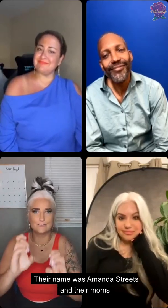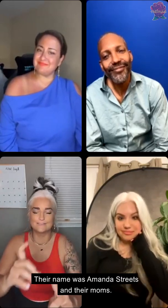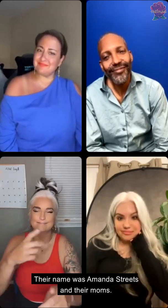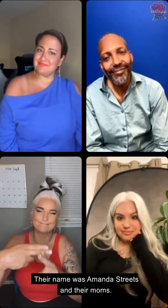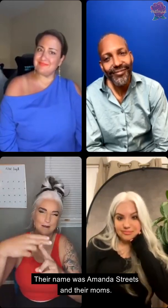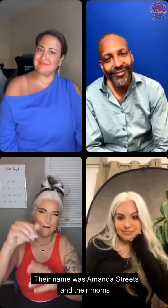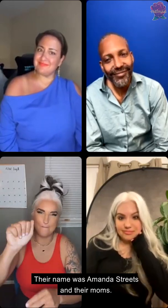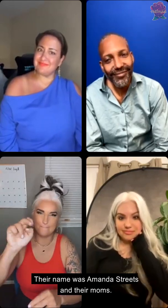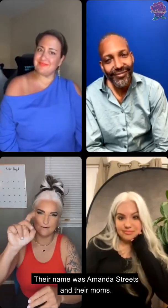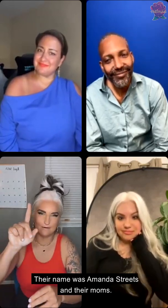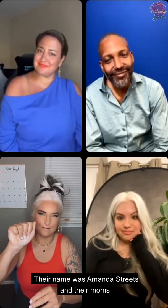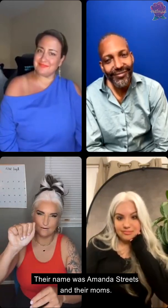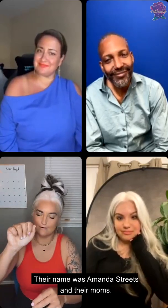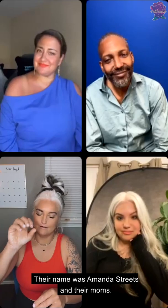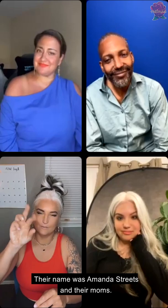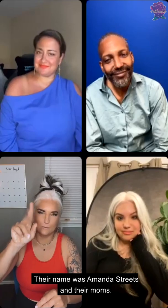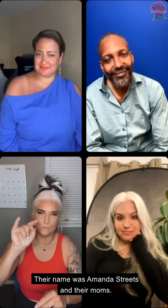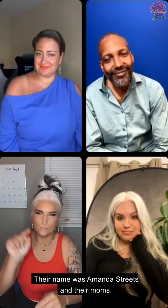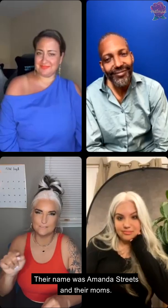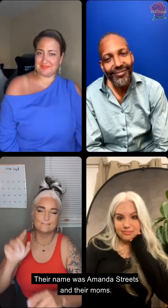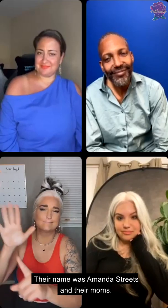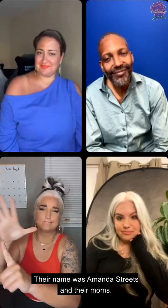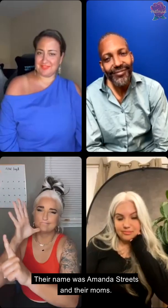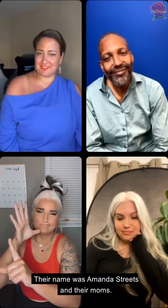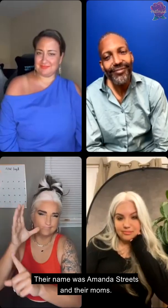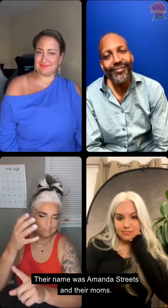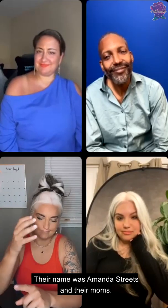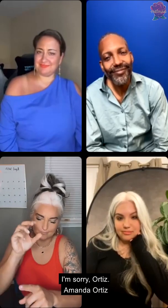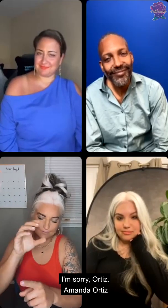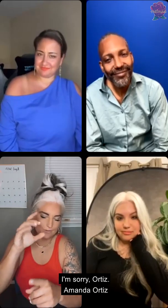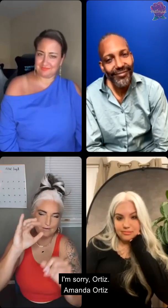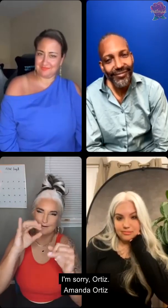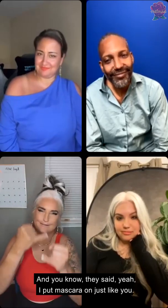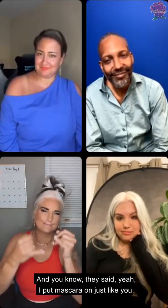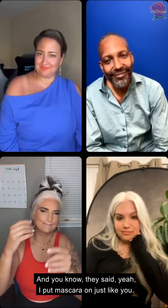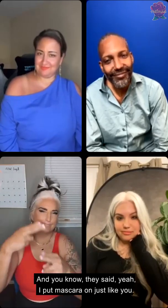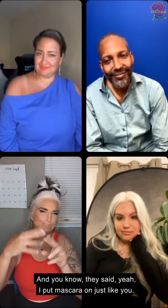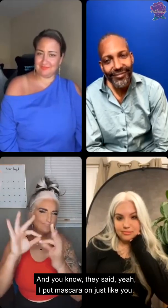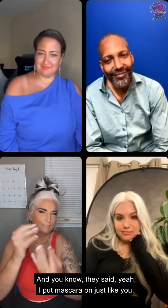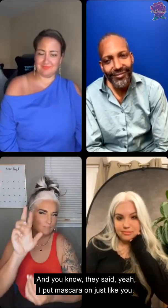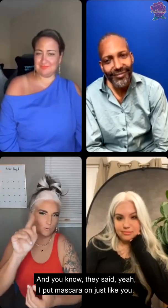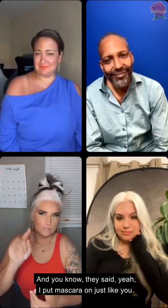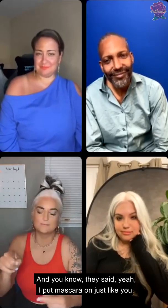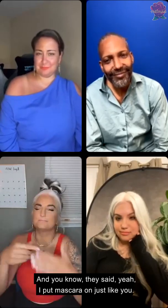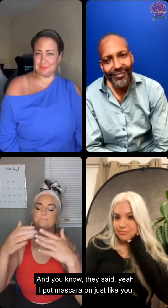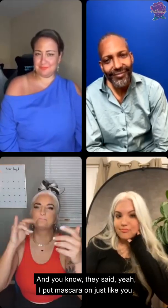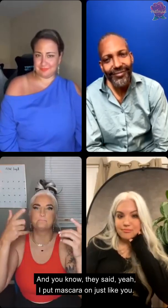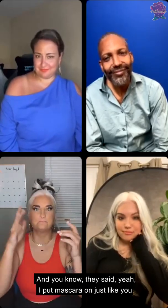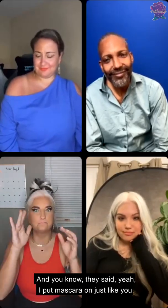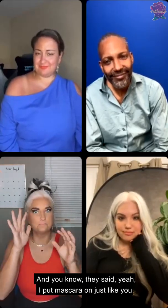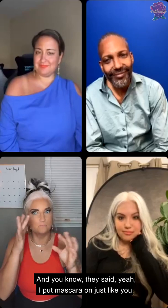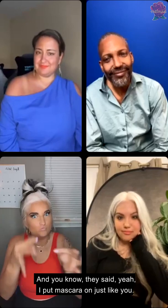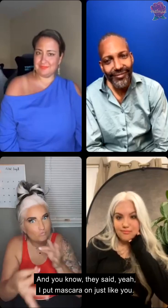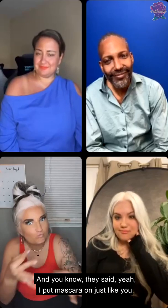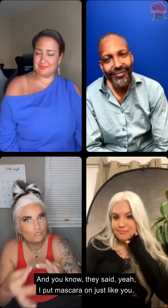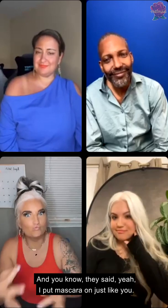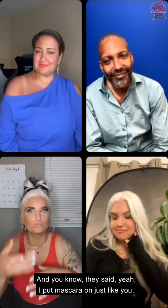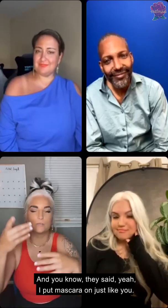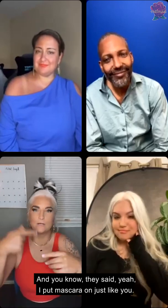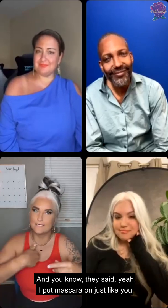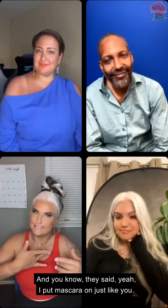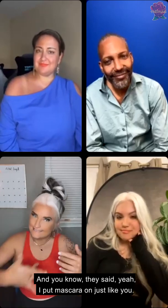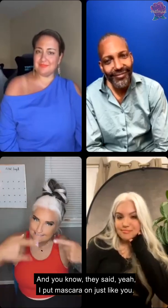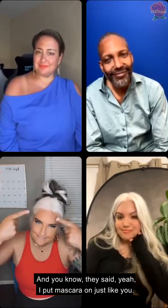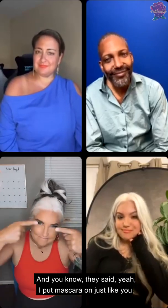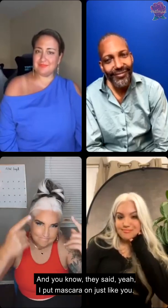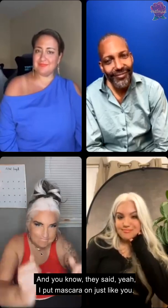it. Their name was Amanda Charitz, and their mom's, I'm sorry, Ortiz. And, they said,